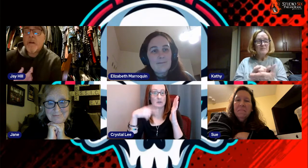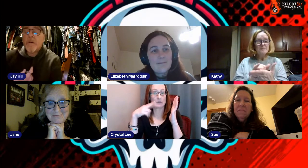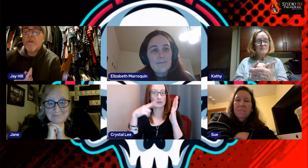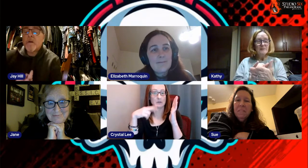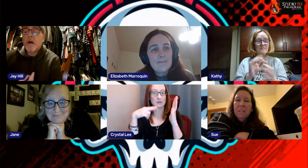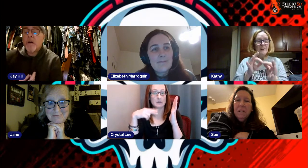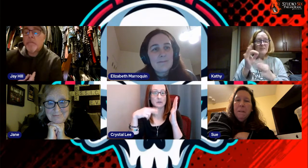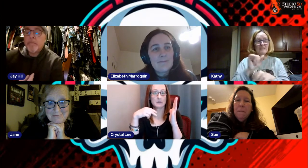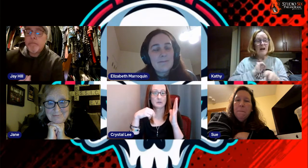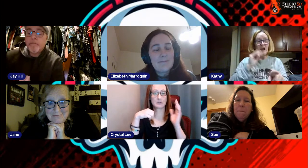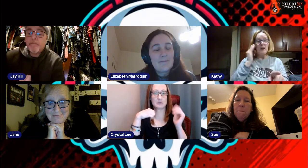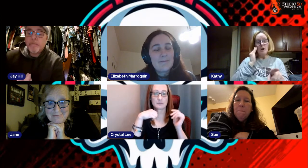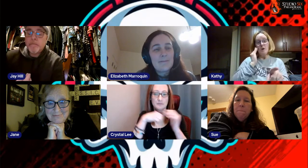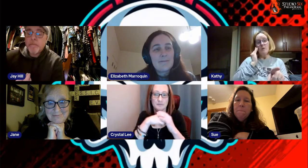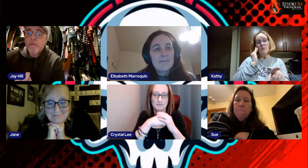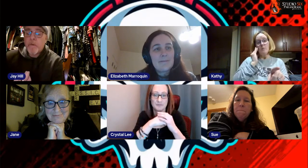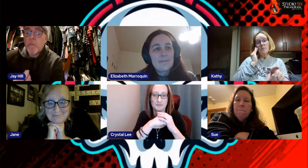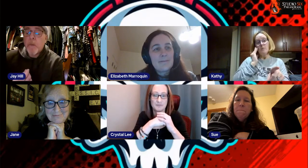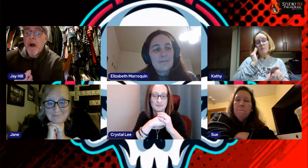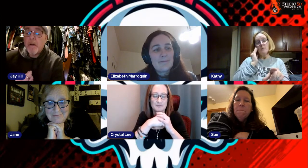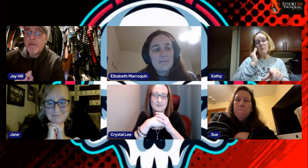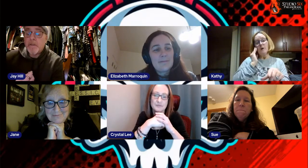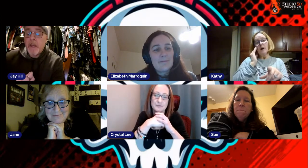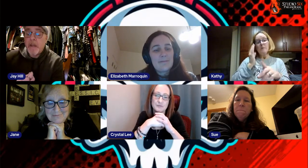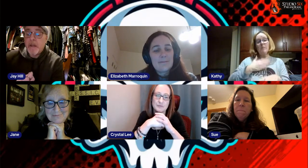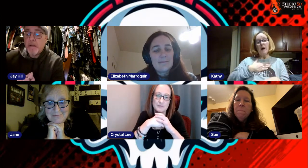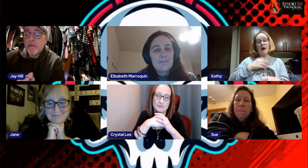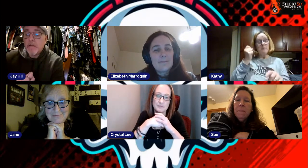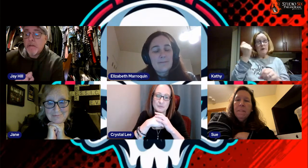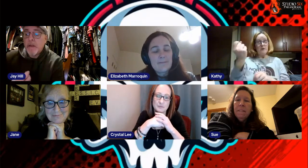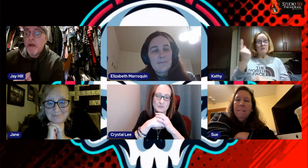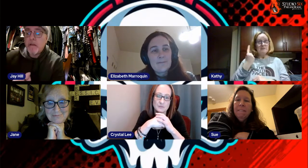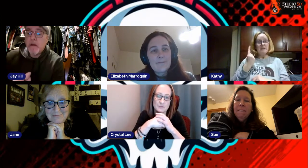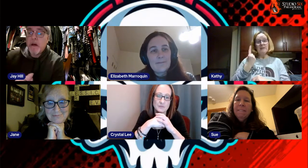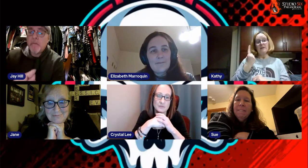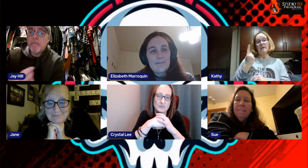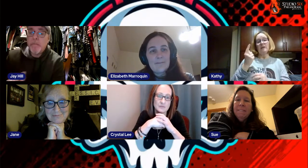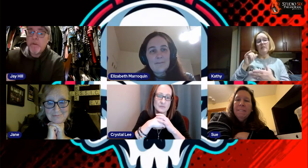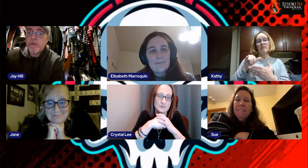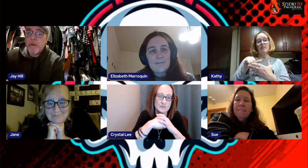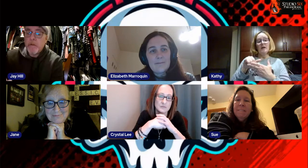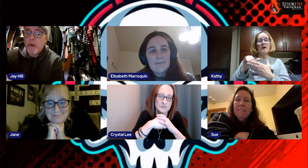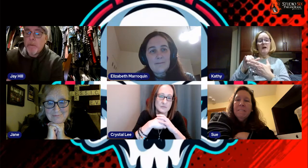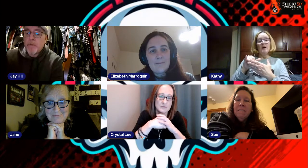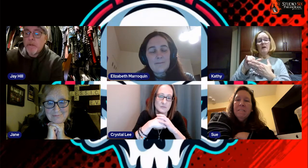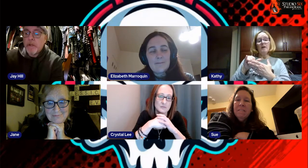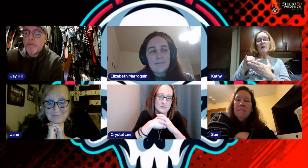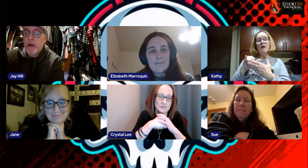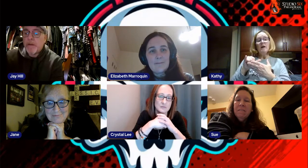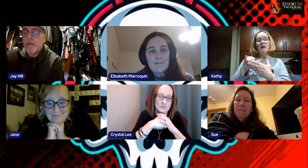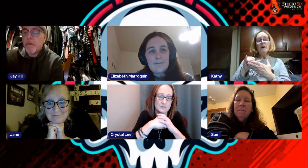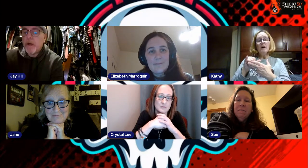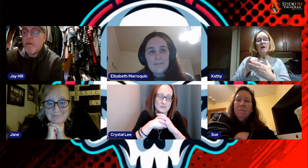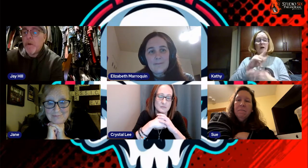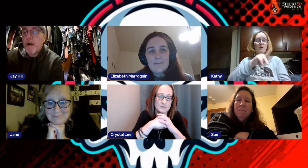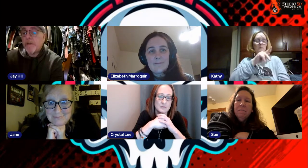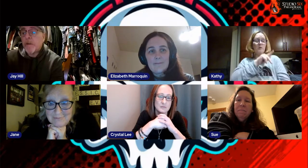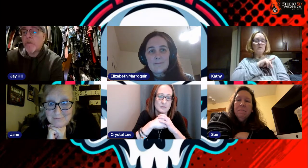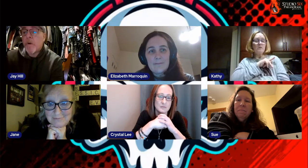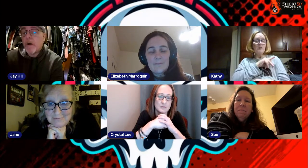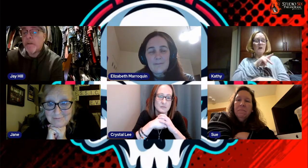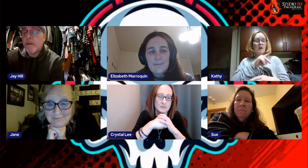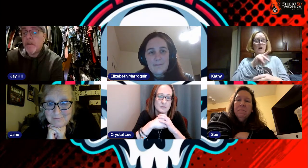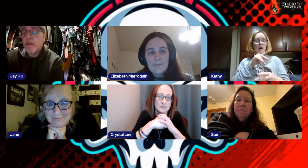As far as I know, from my understanding, that usually a person that's passed away who